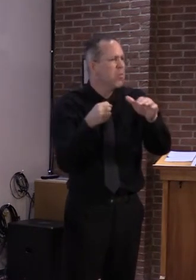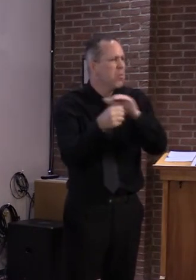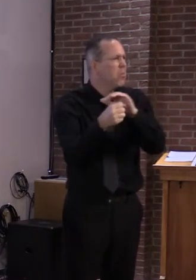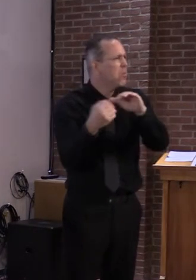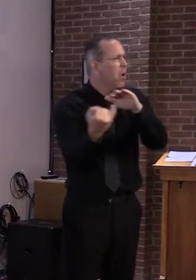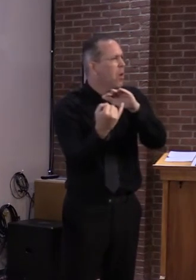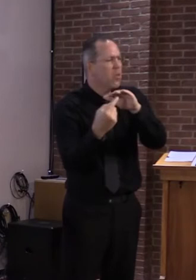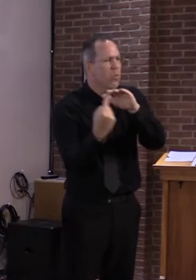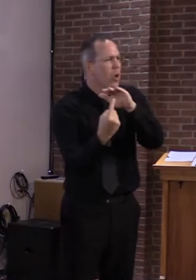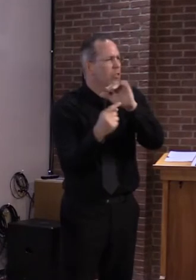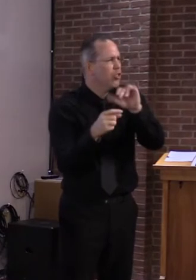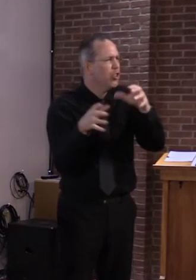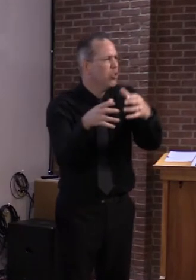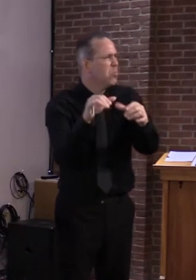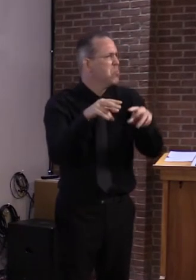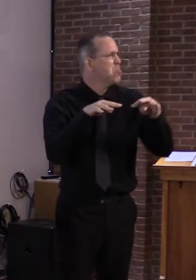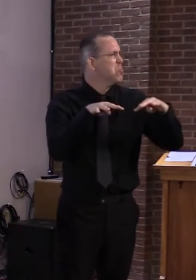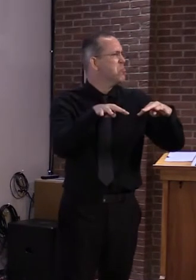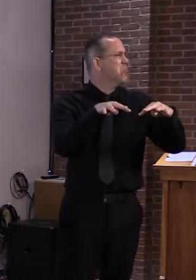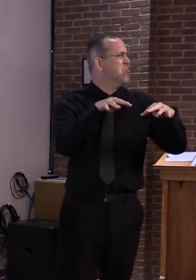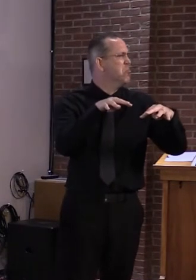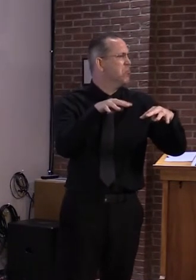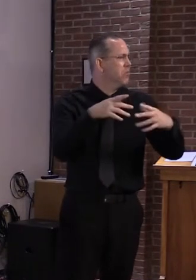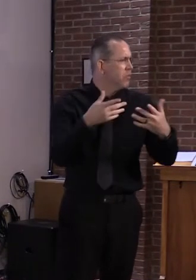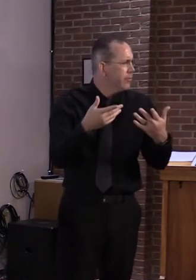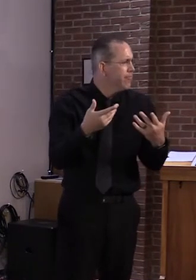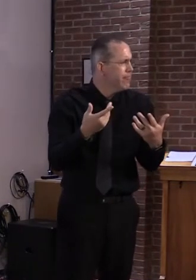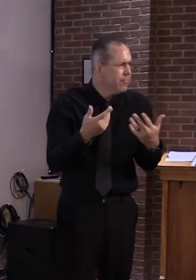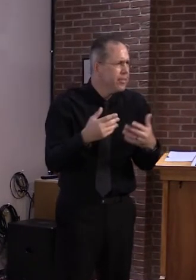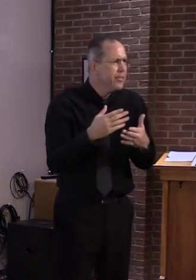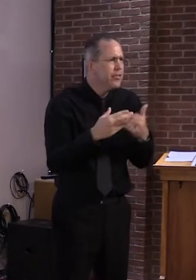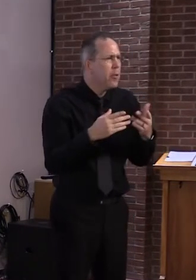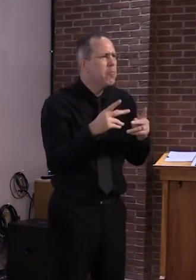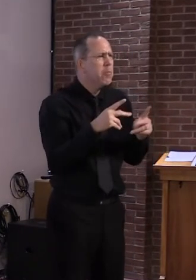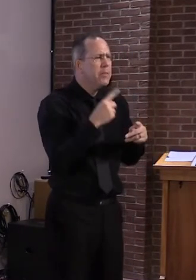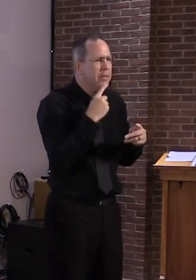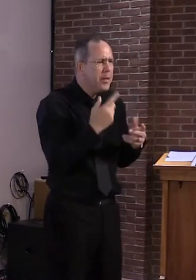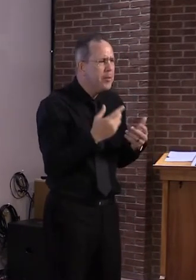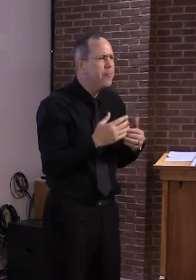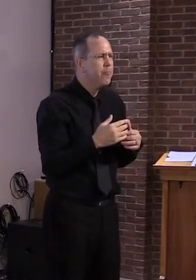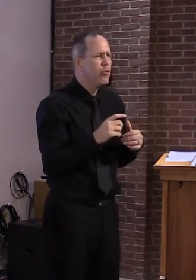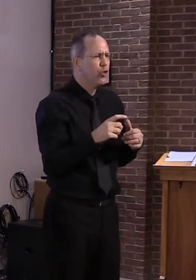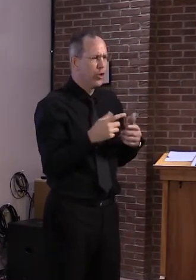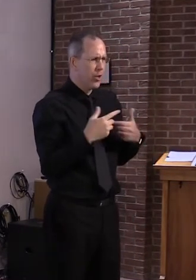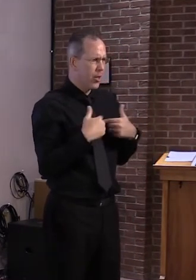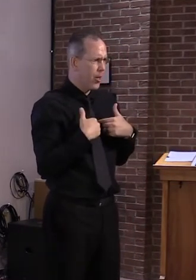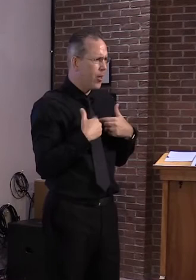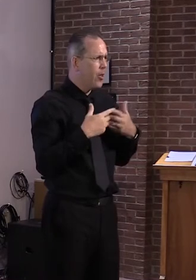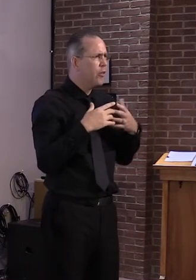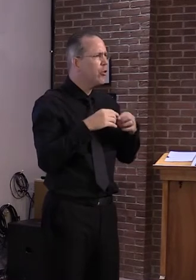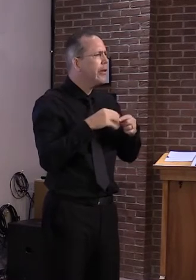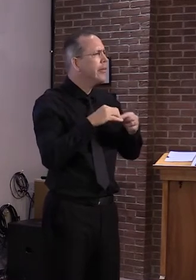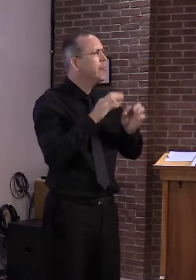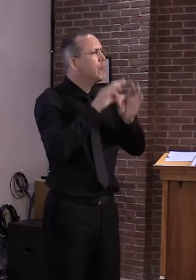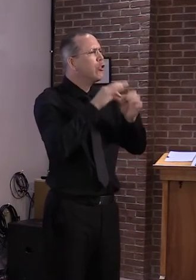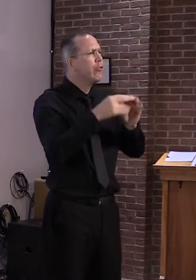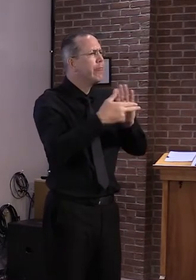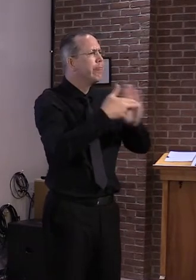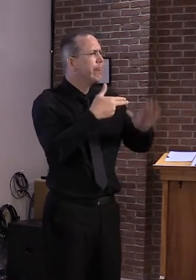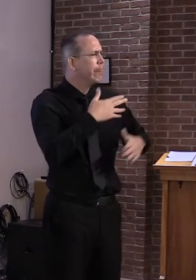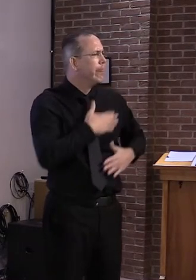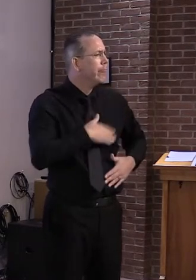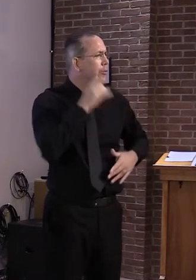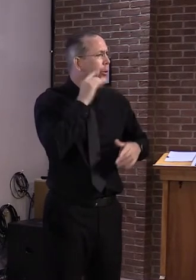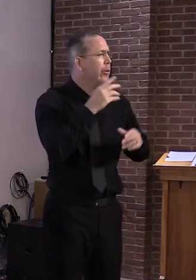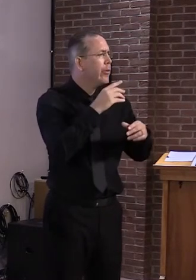voluntary isolation. There have been some that said they should wear special uniforms or designated